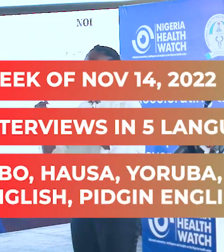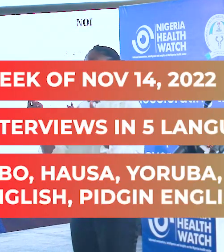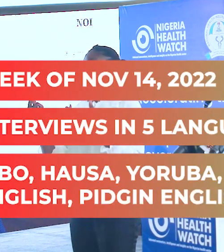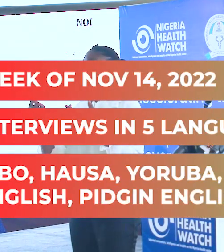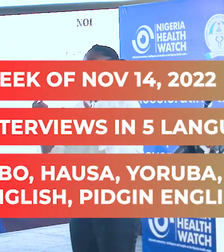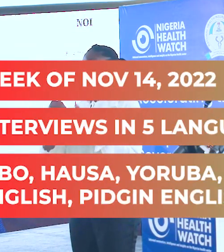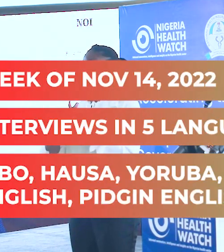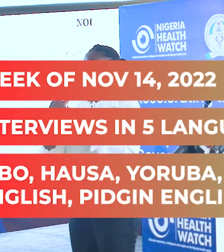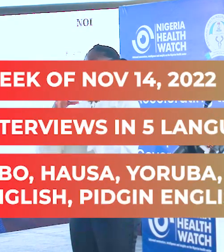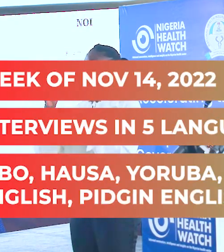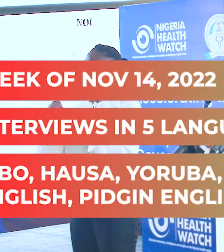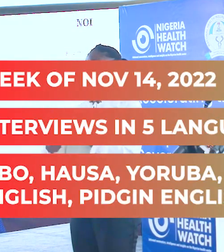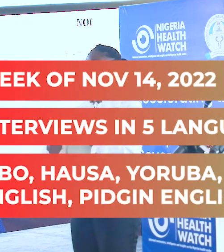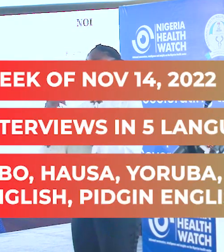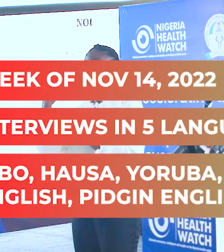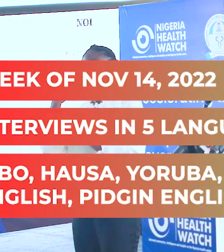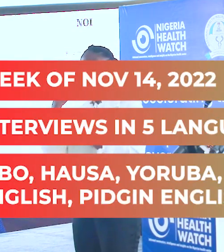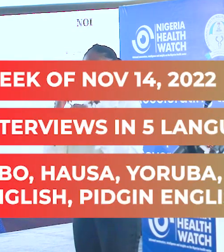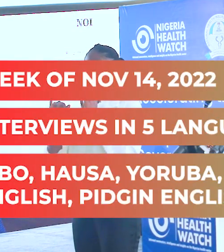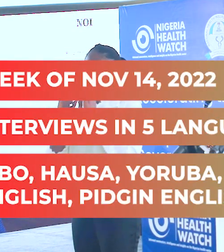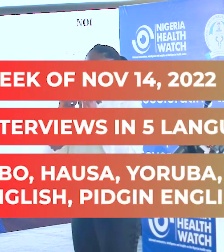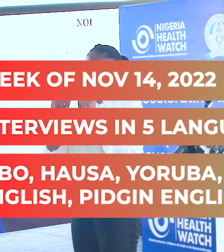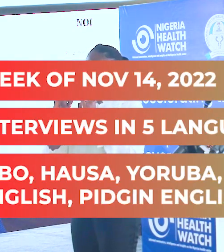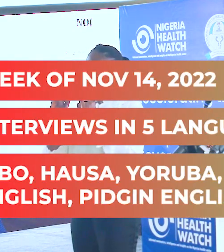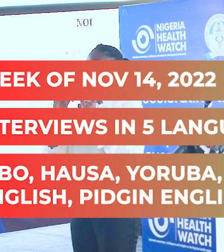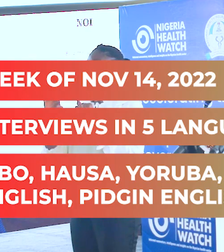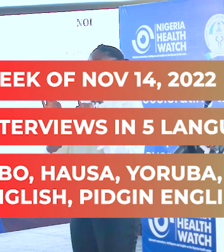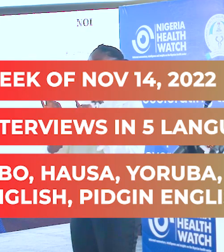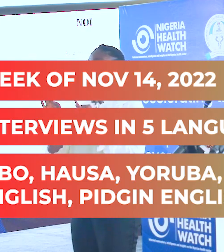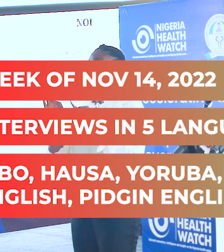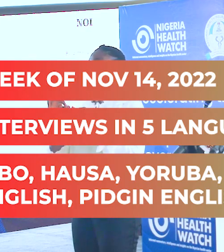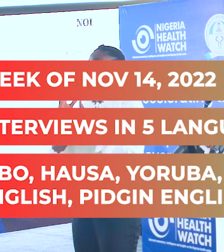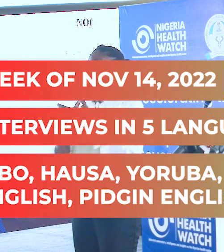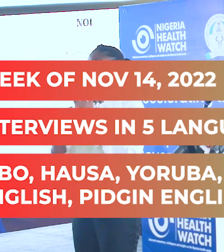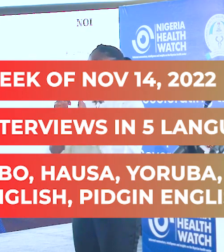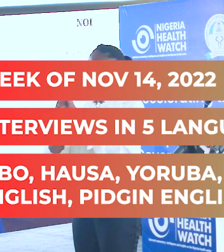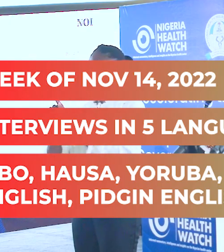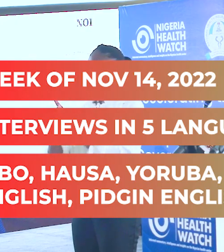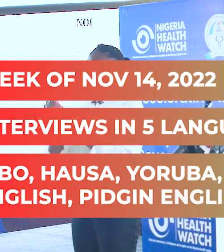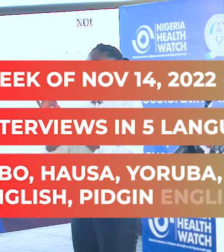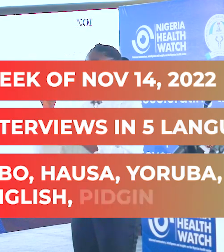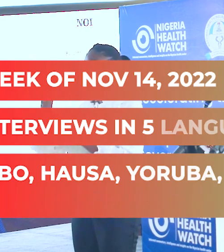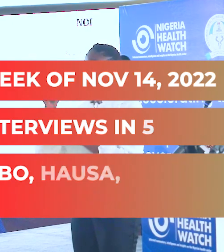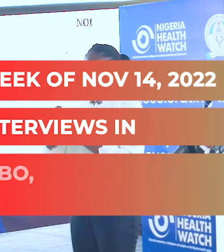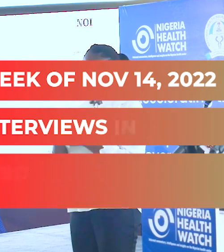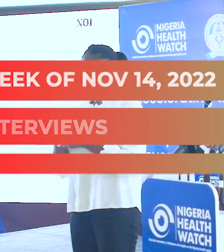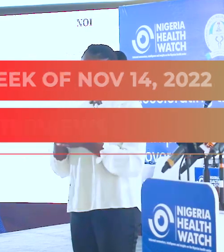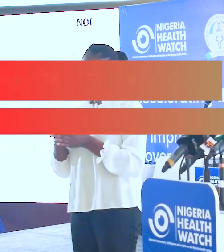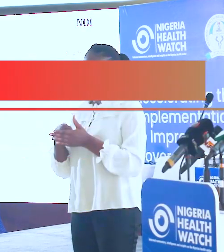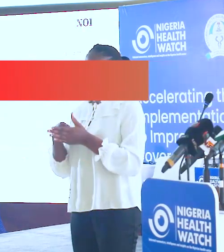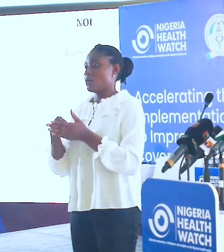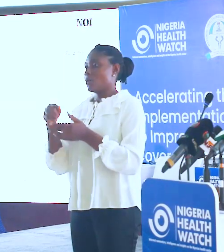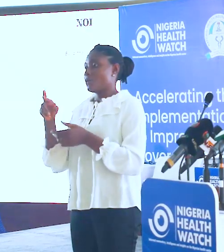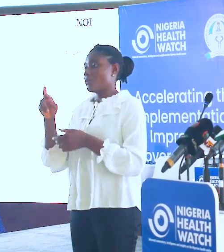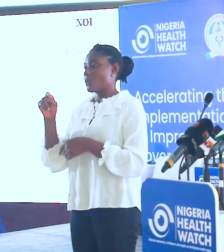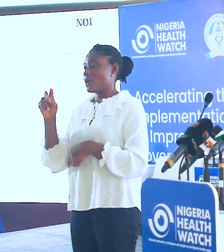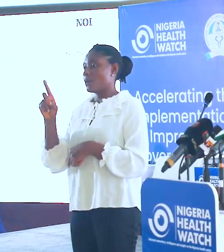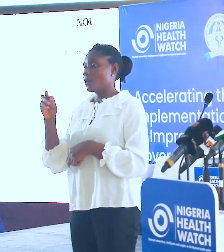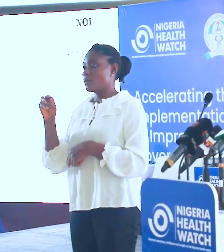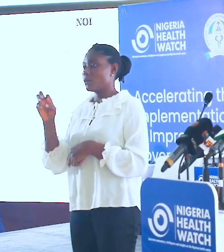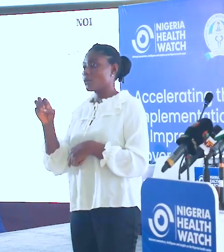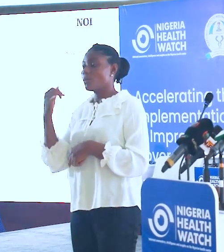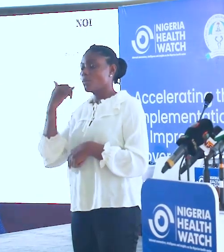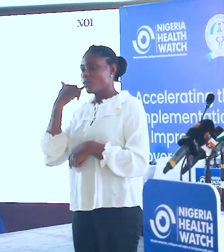methodology involved the telephone interviews of a proportionate sample, nationwide sample of 1,000 randomly selected